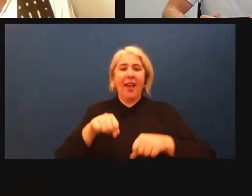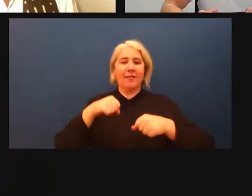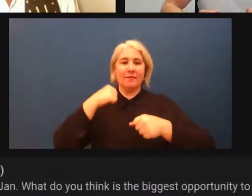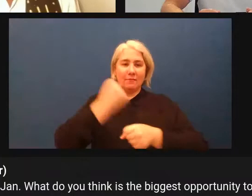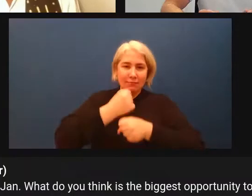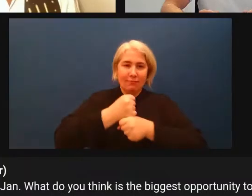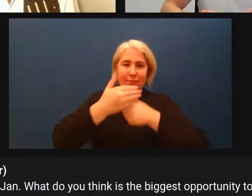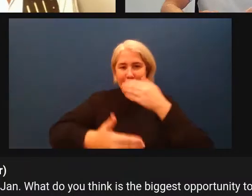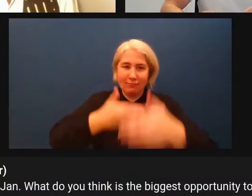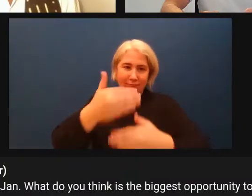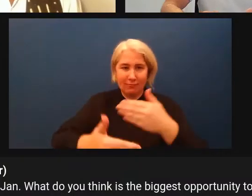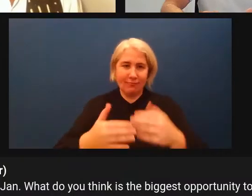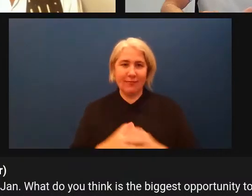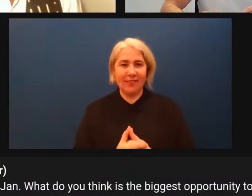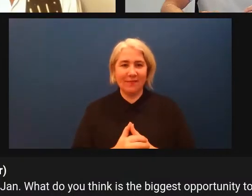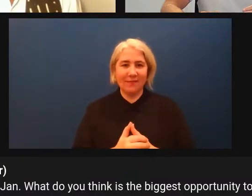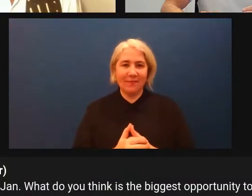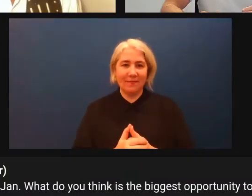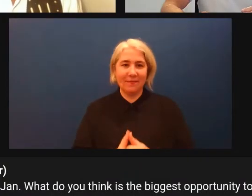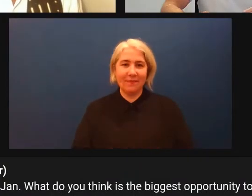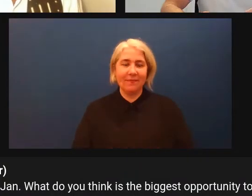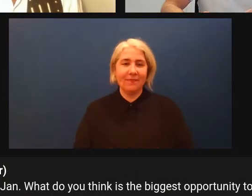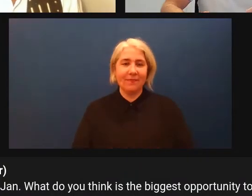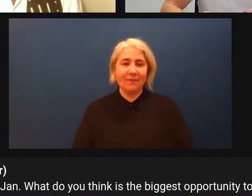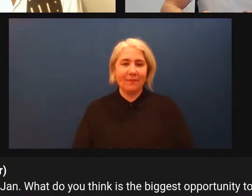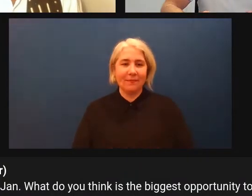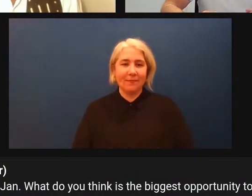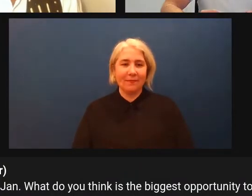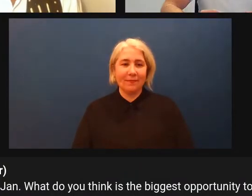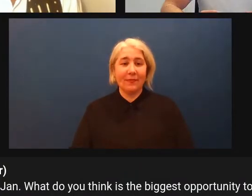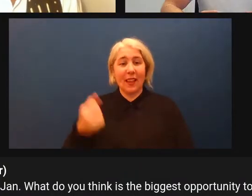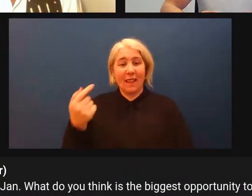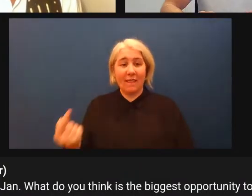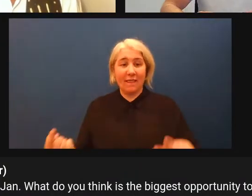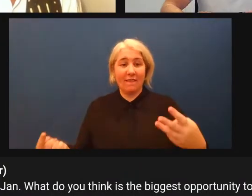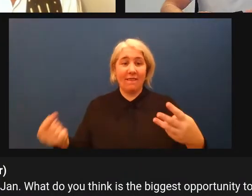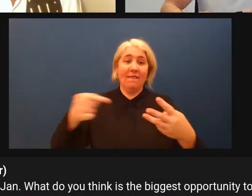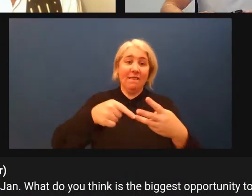more question. This is from Kat